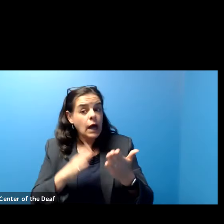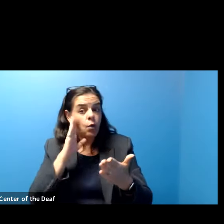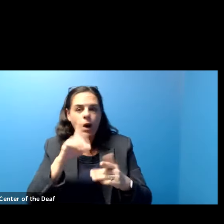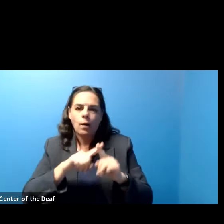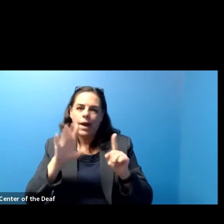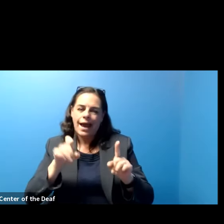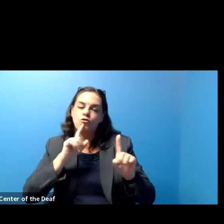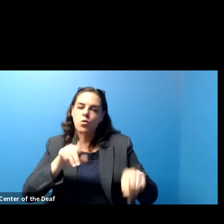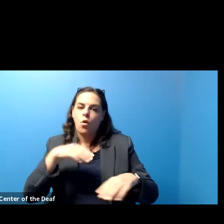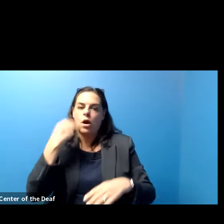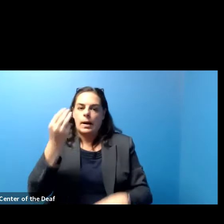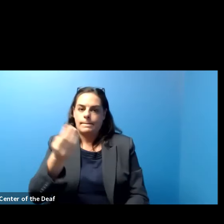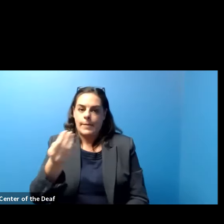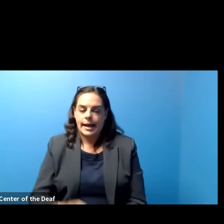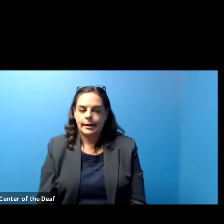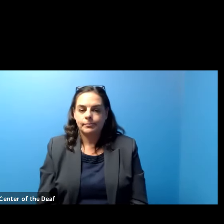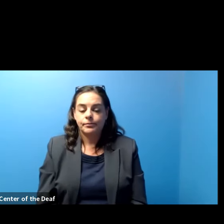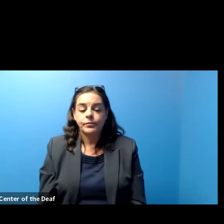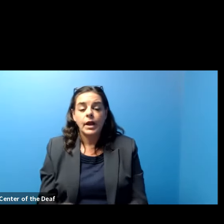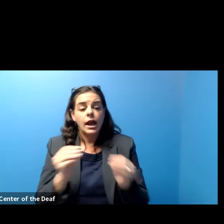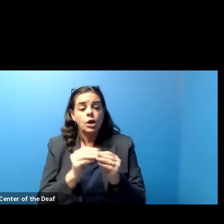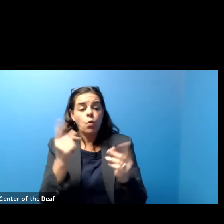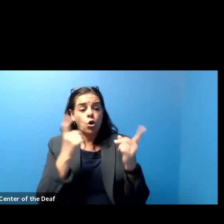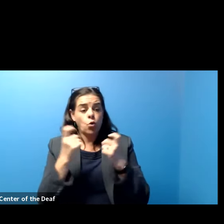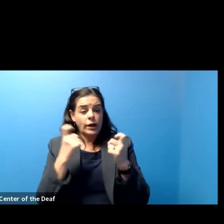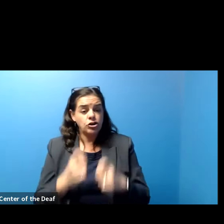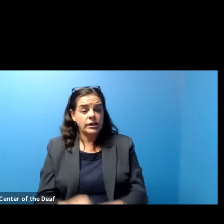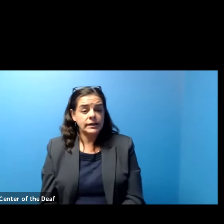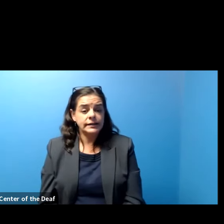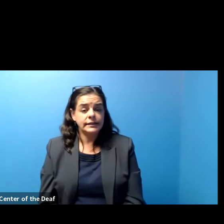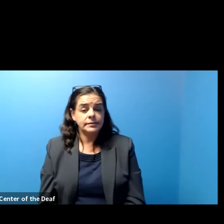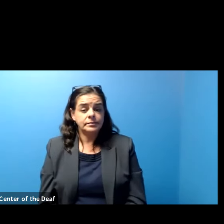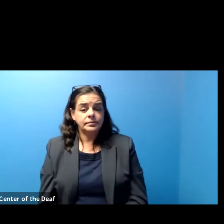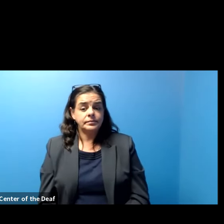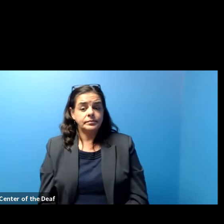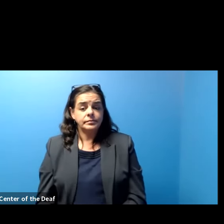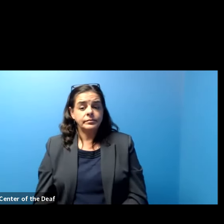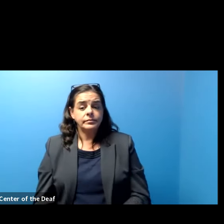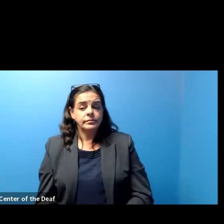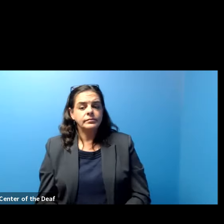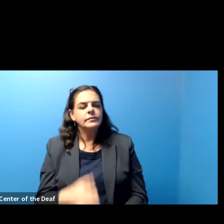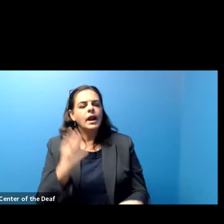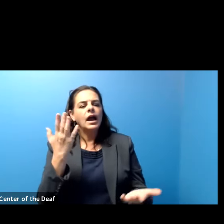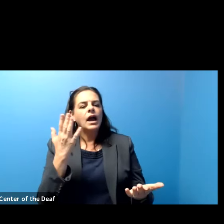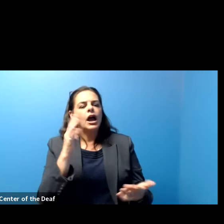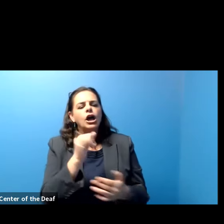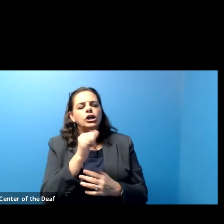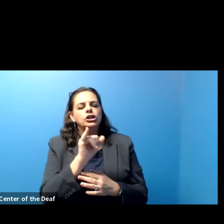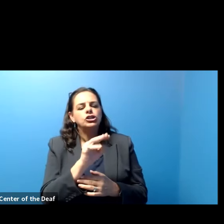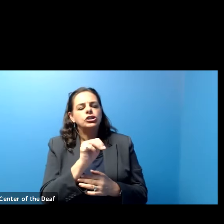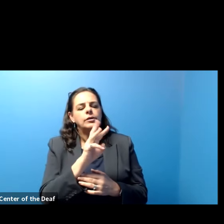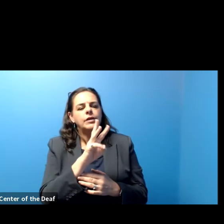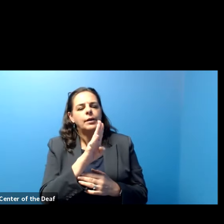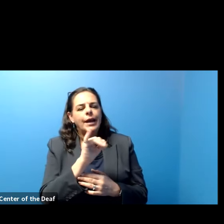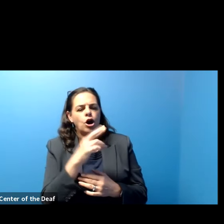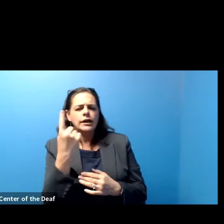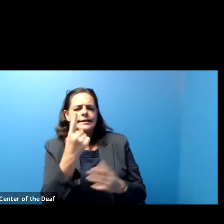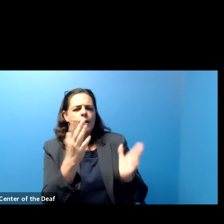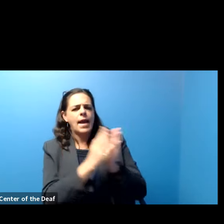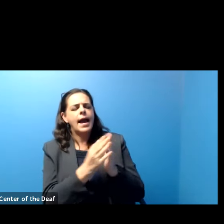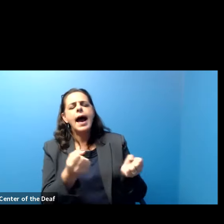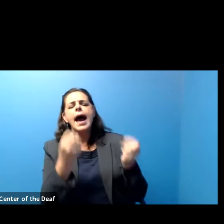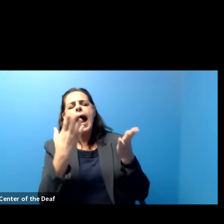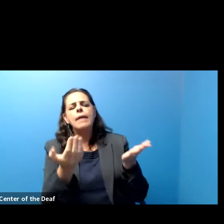Monday. Any other questions, please go ahead and submit them. From Jim with WBIR, we had someone ask how